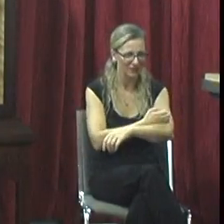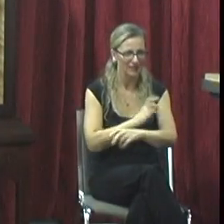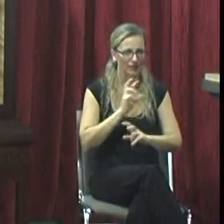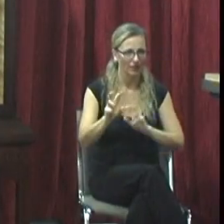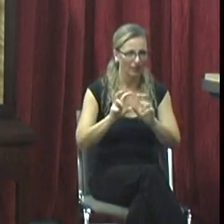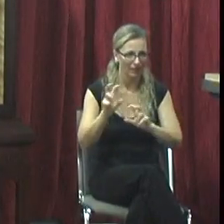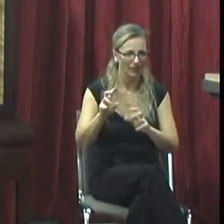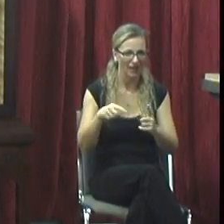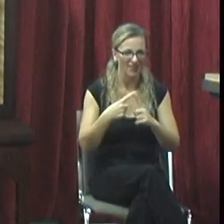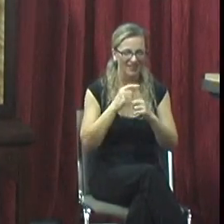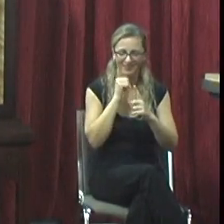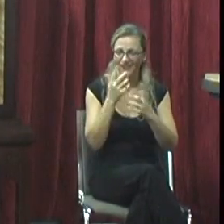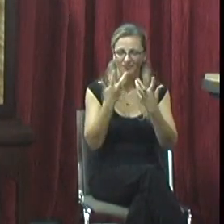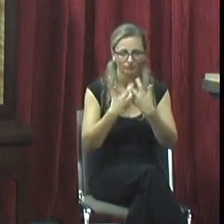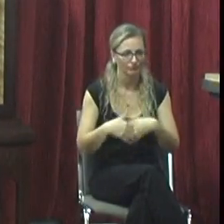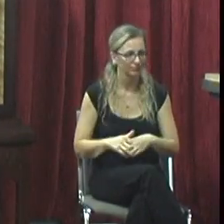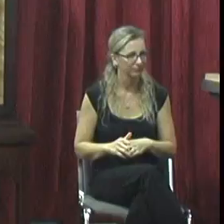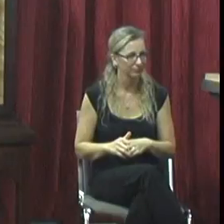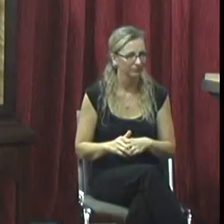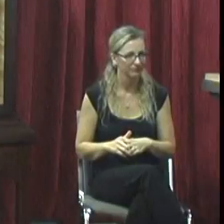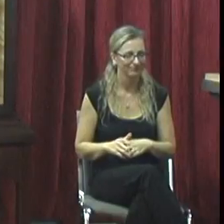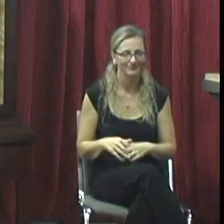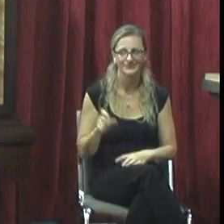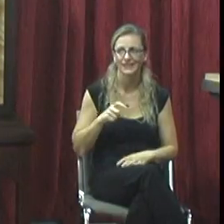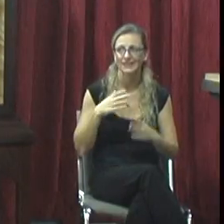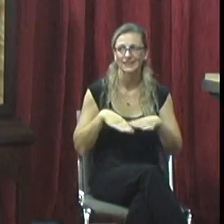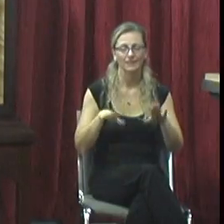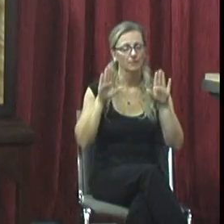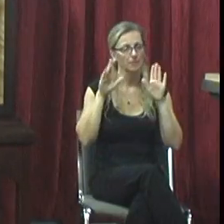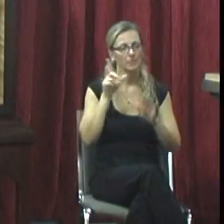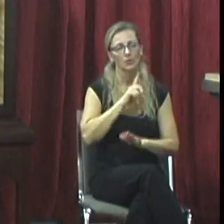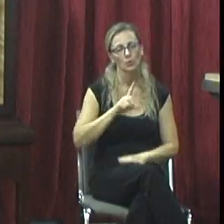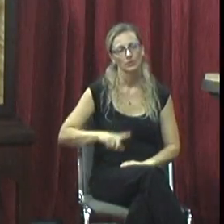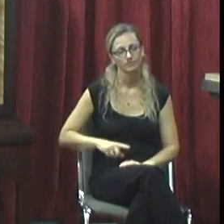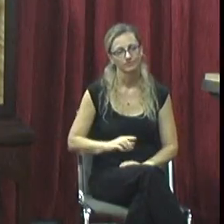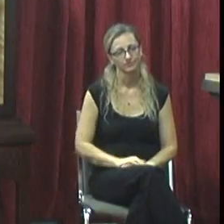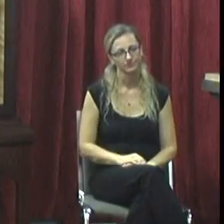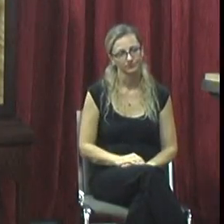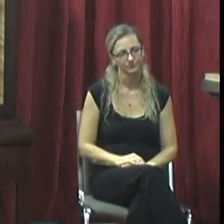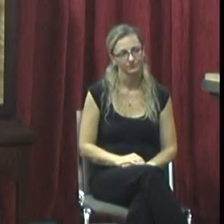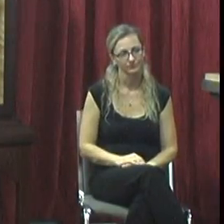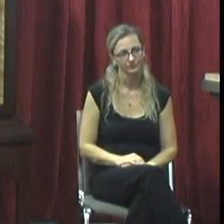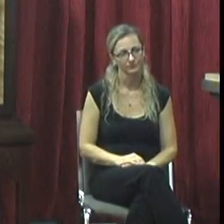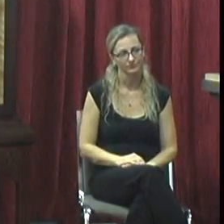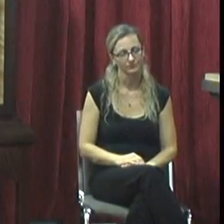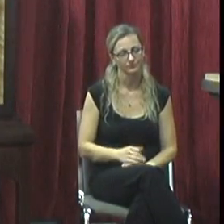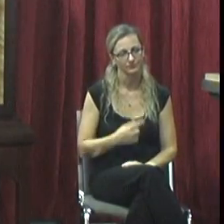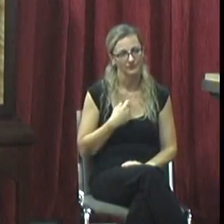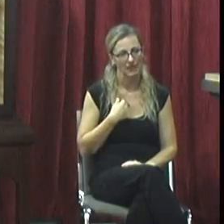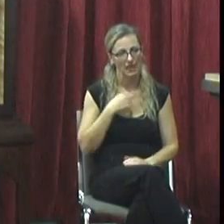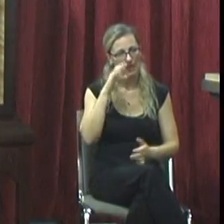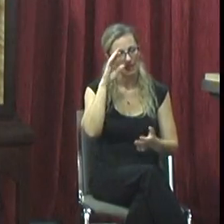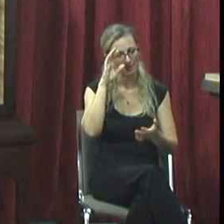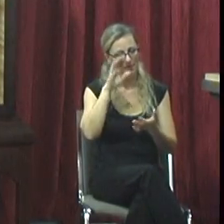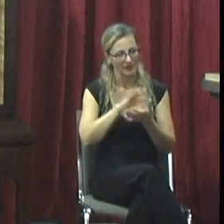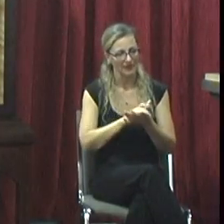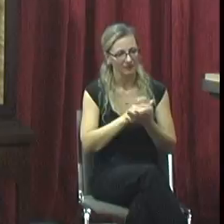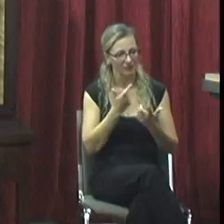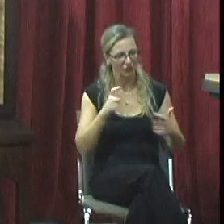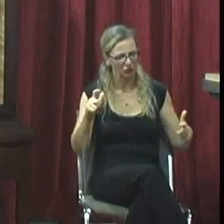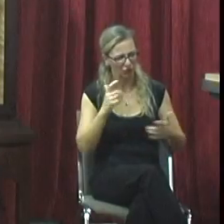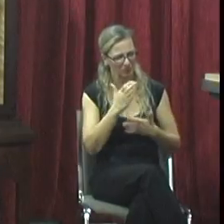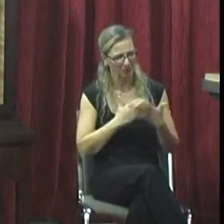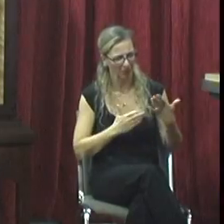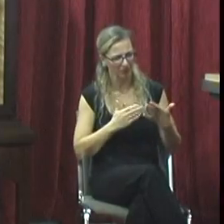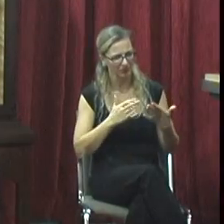out. Got to give those things to the Lord. I believe a large part of what Paul is talking about, of